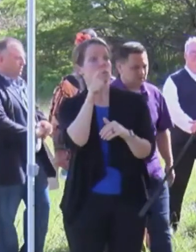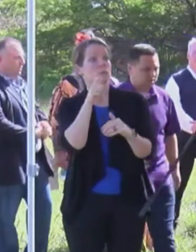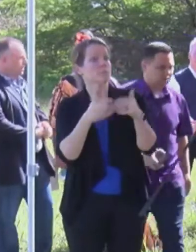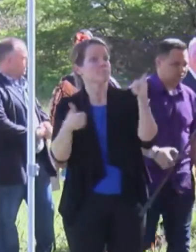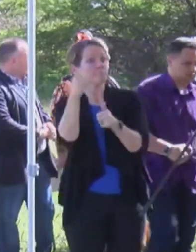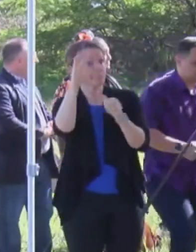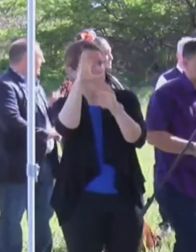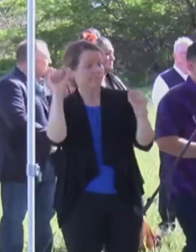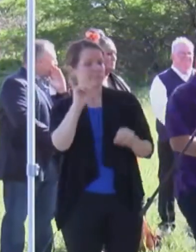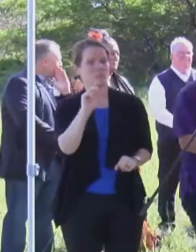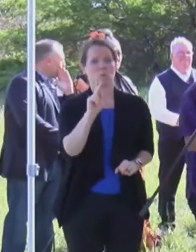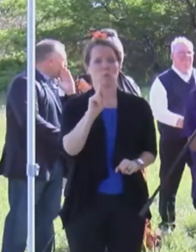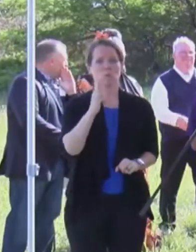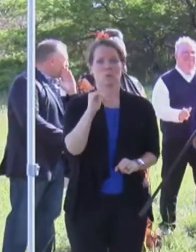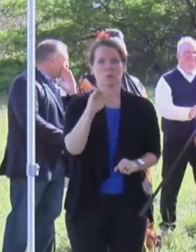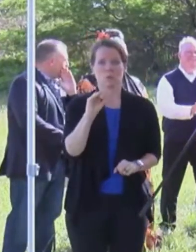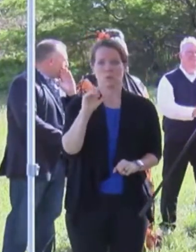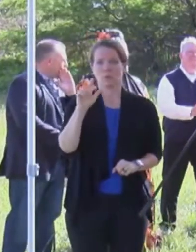Lewis.